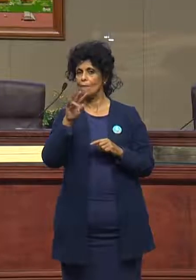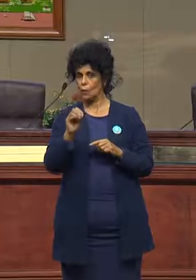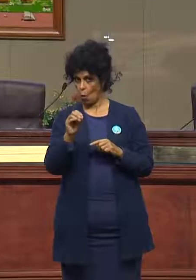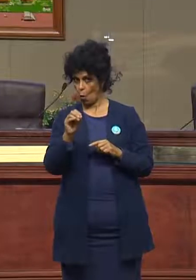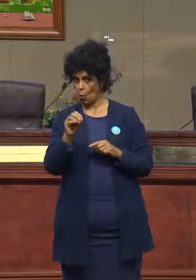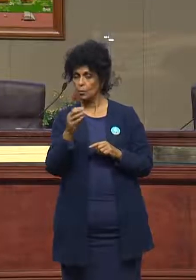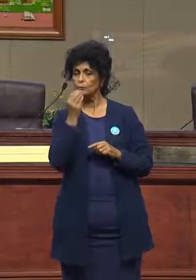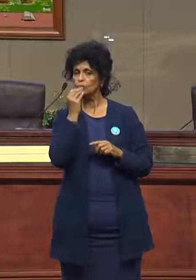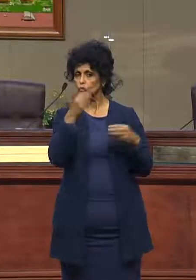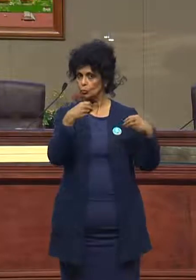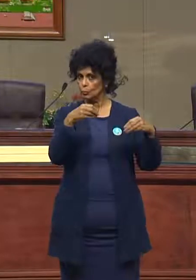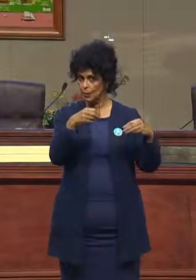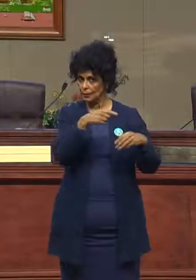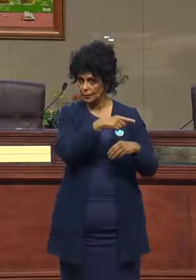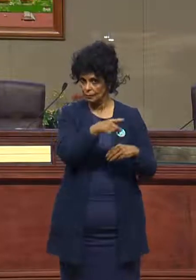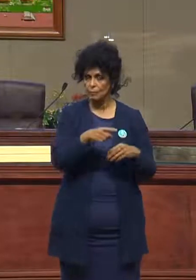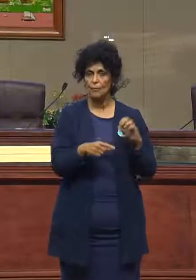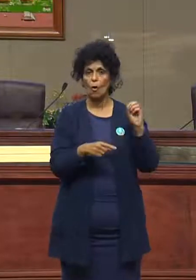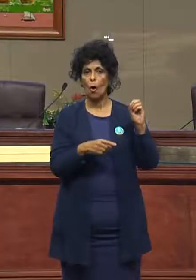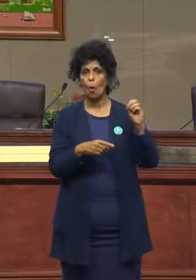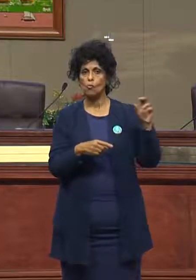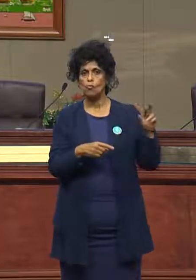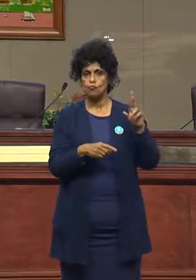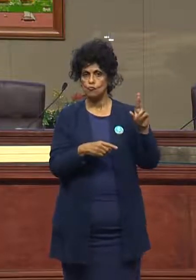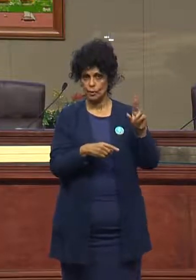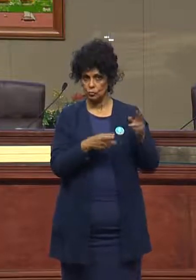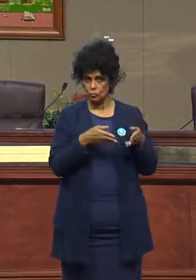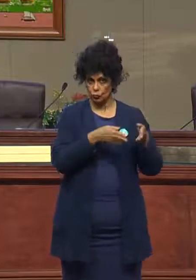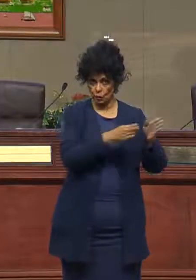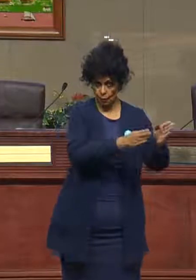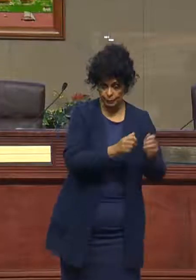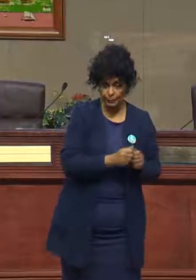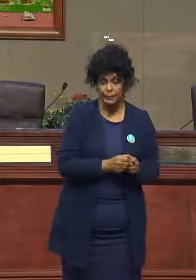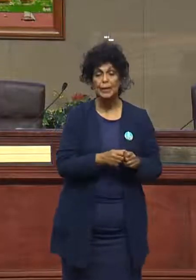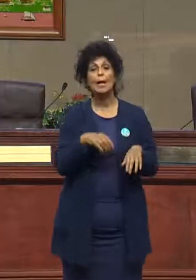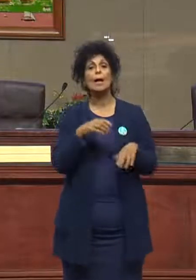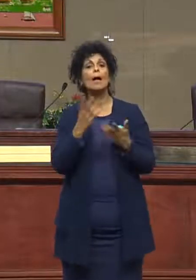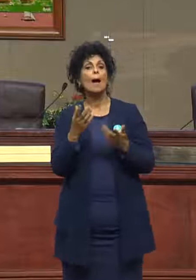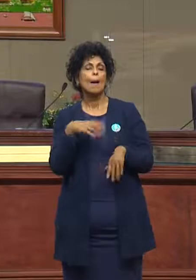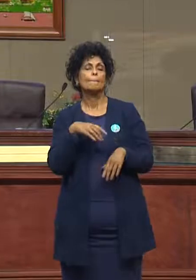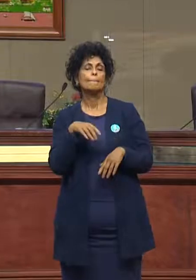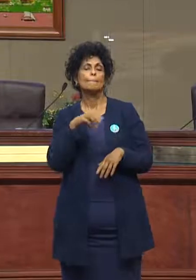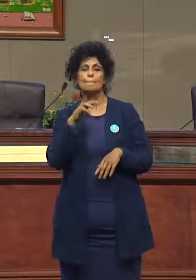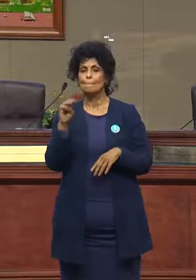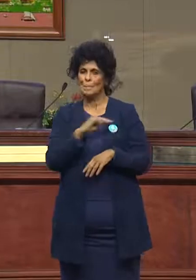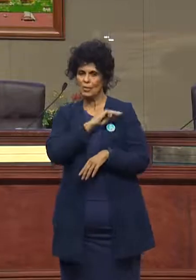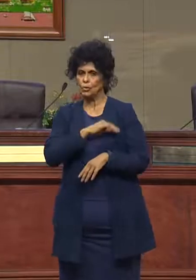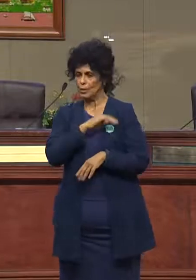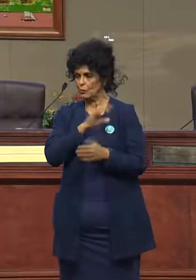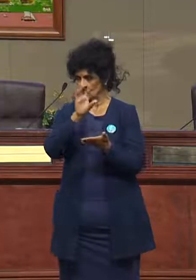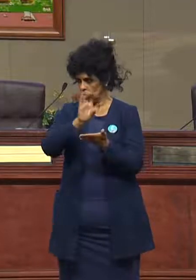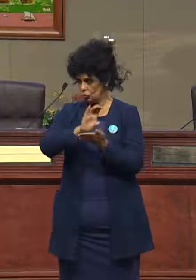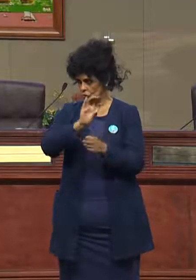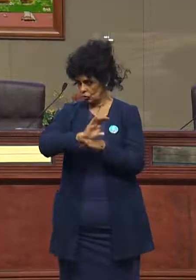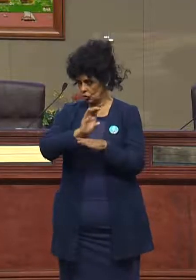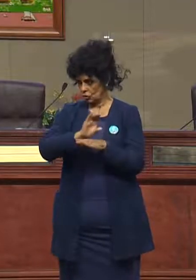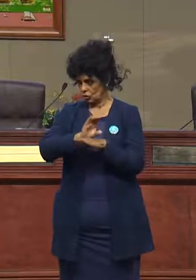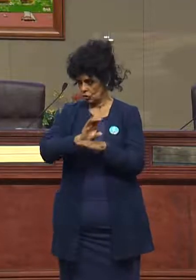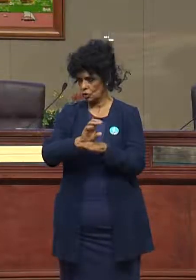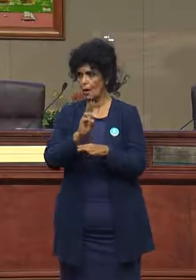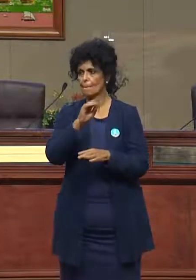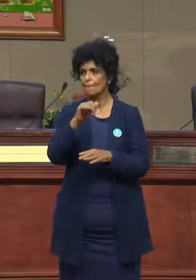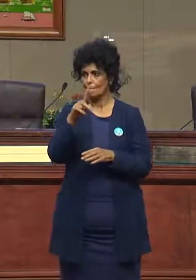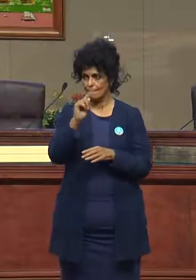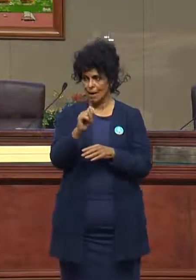Ridge Road, Mount Pleasant Missionary Baptist Church in West Orlando, and El